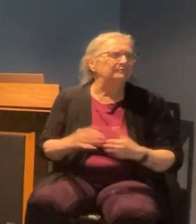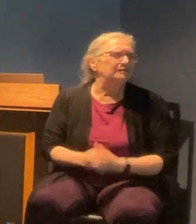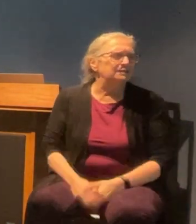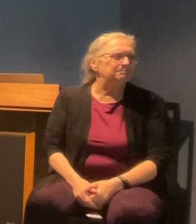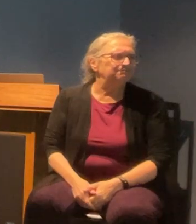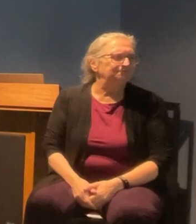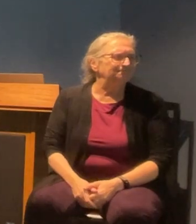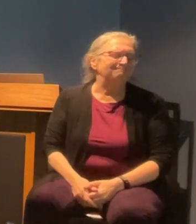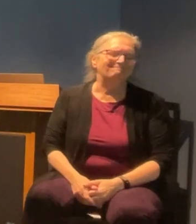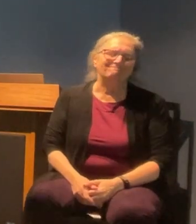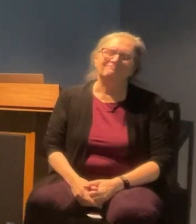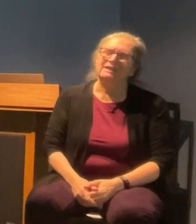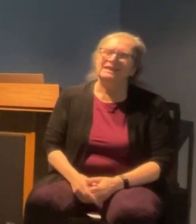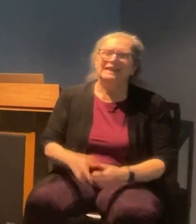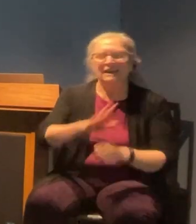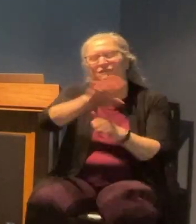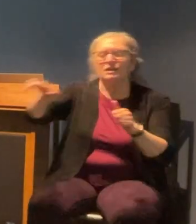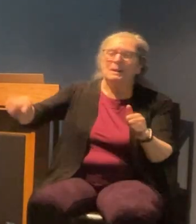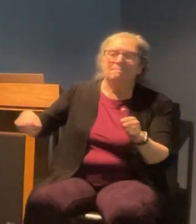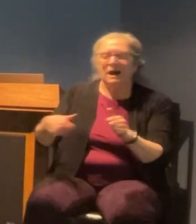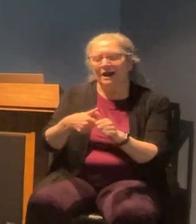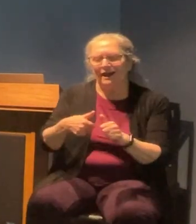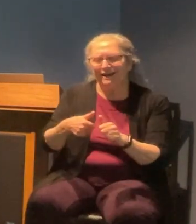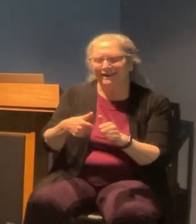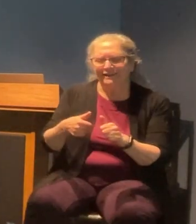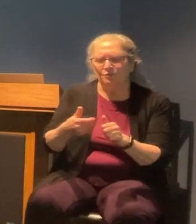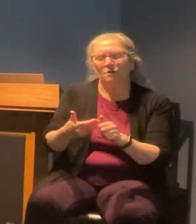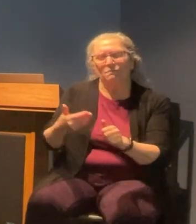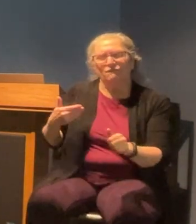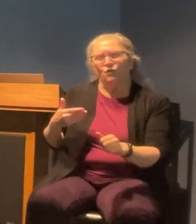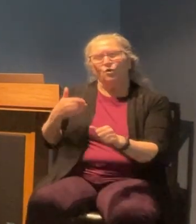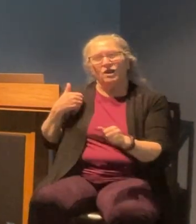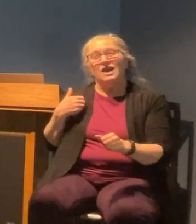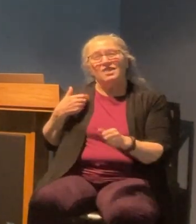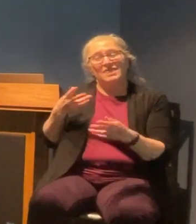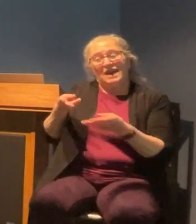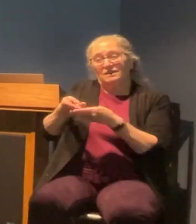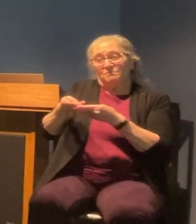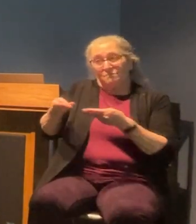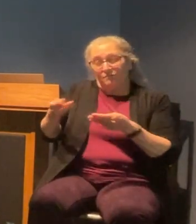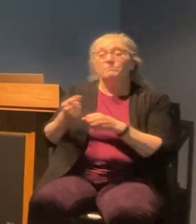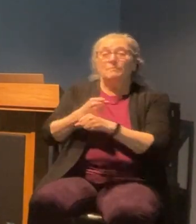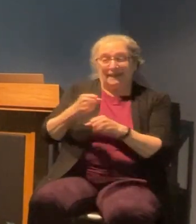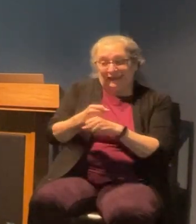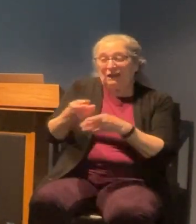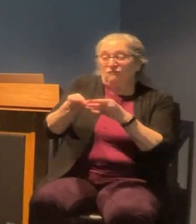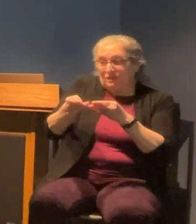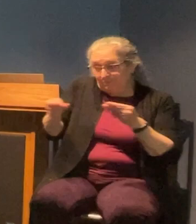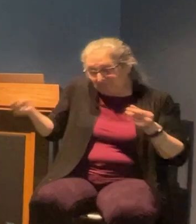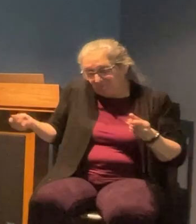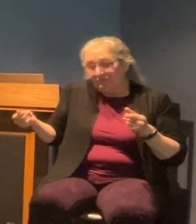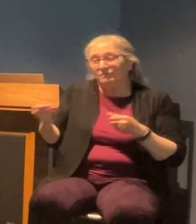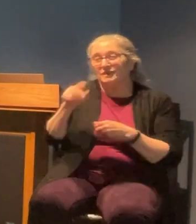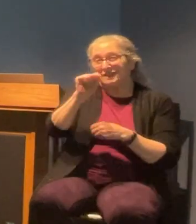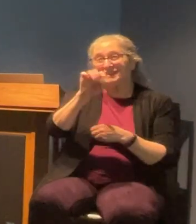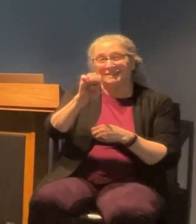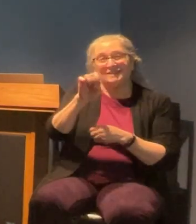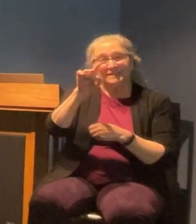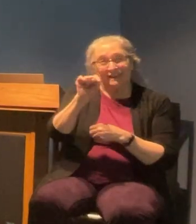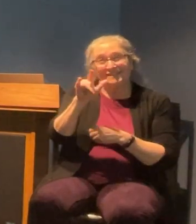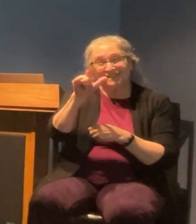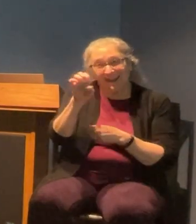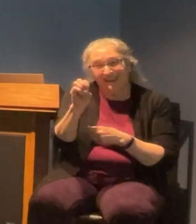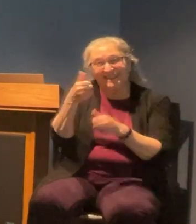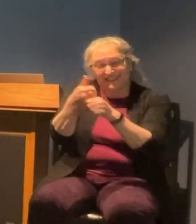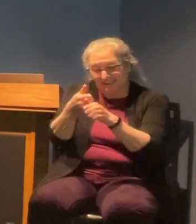of even behind or before, which is the textile manufacturing, that and we always